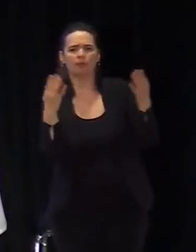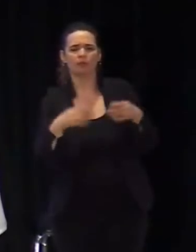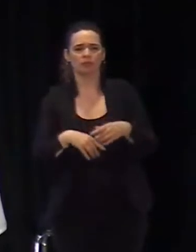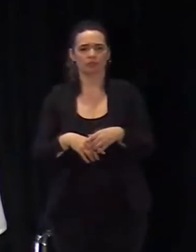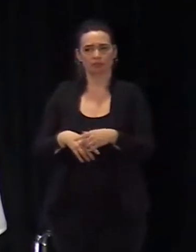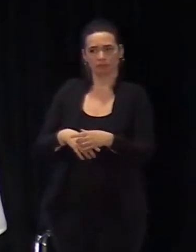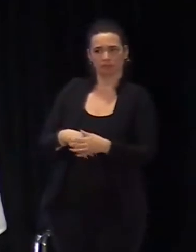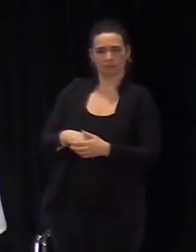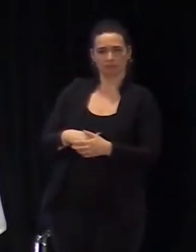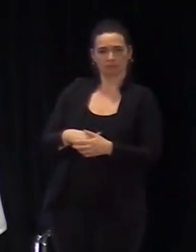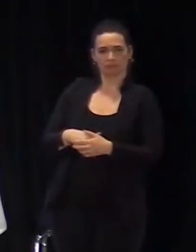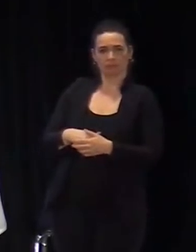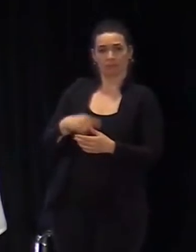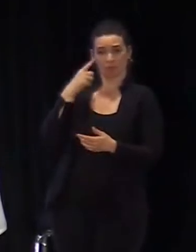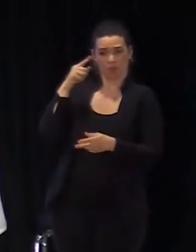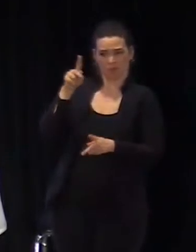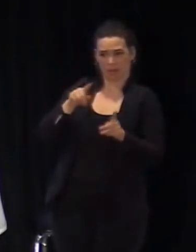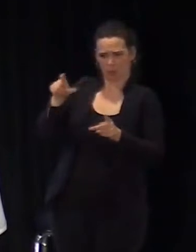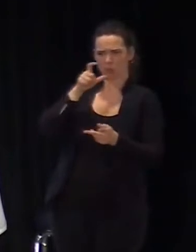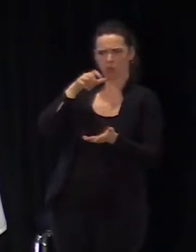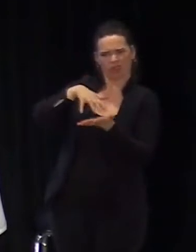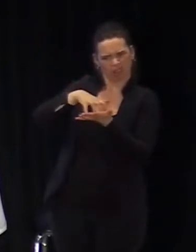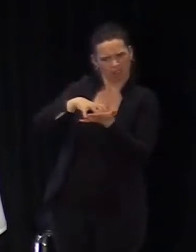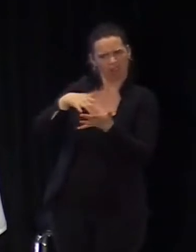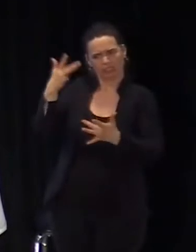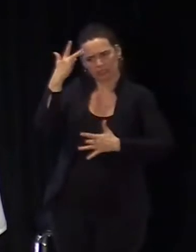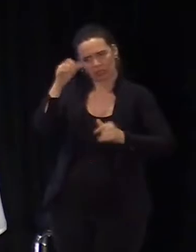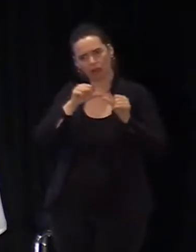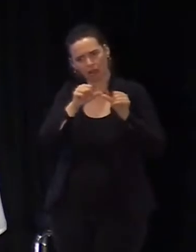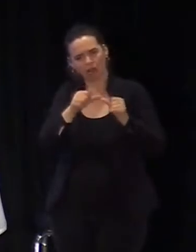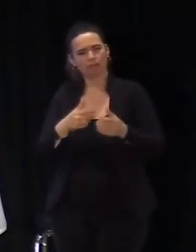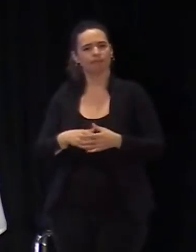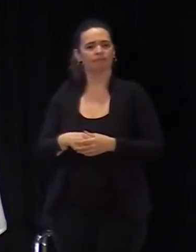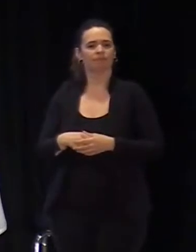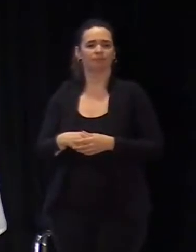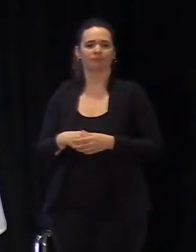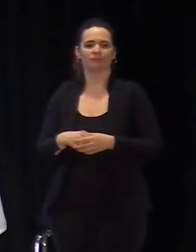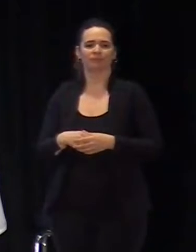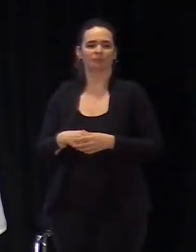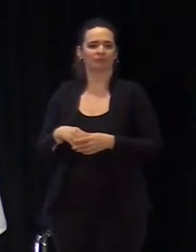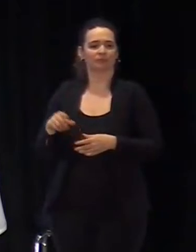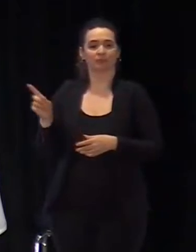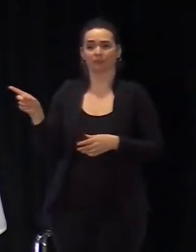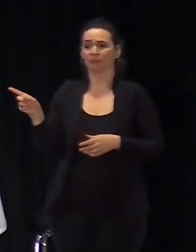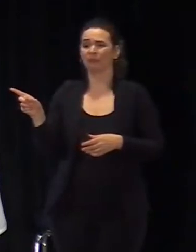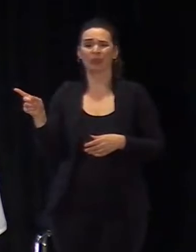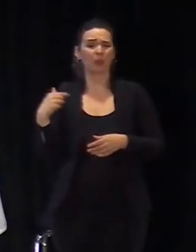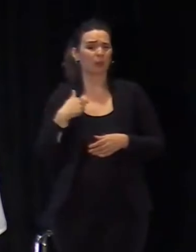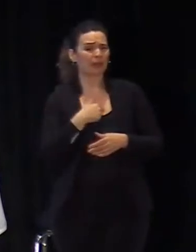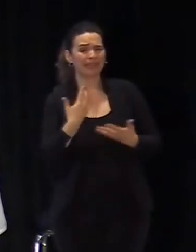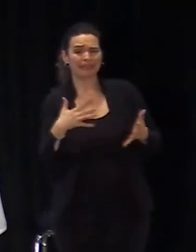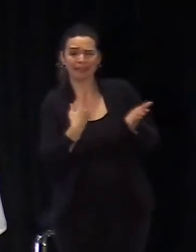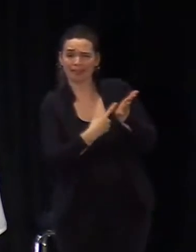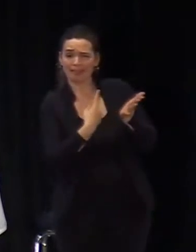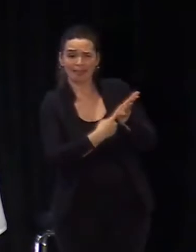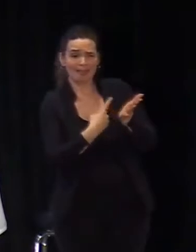Again, we have discussions that we advocate, we talk about things, about when things might